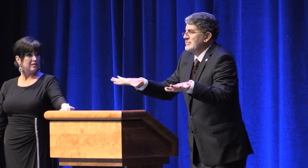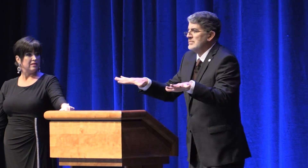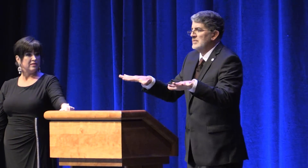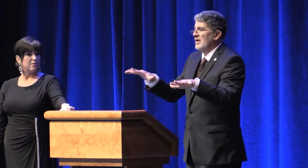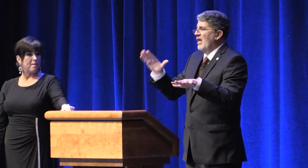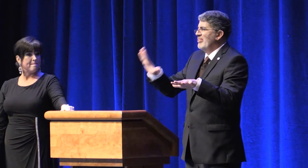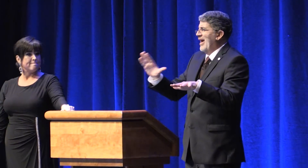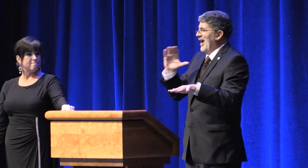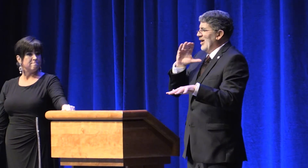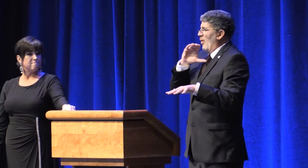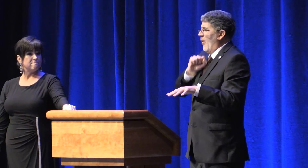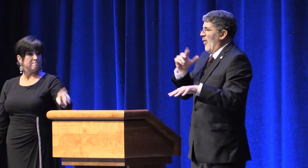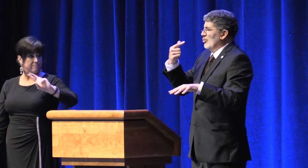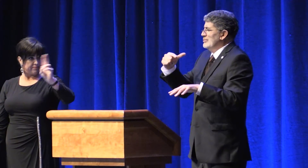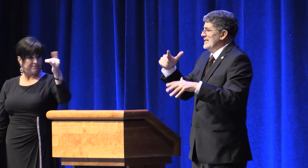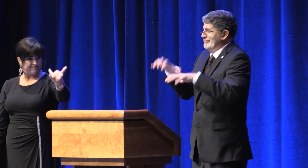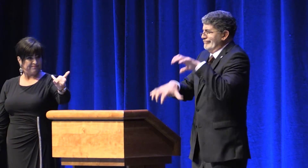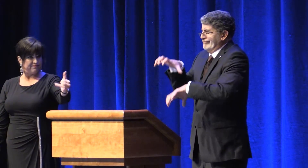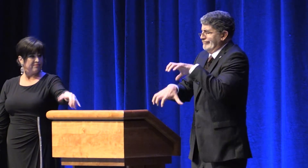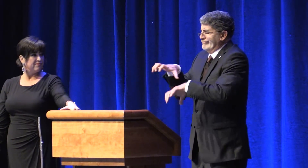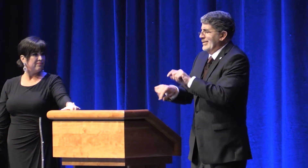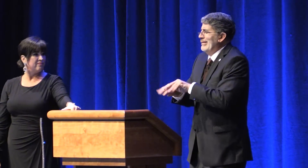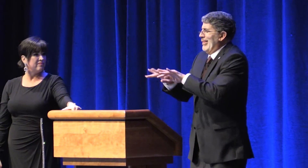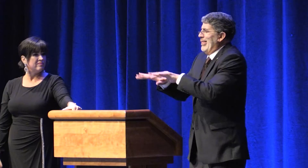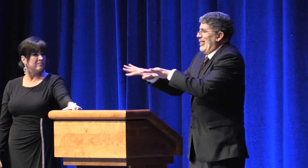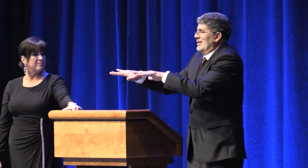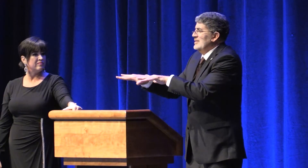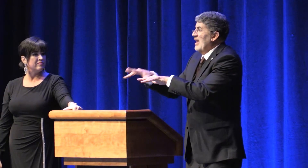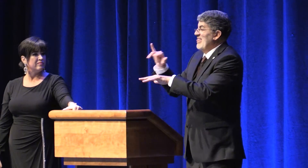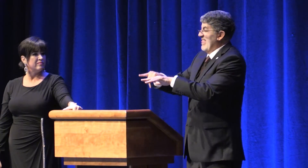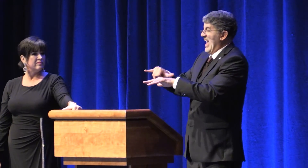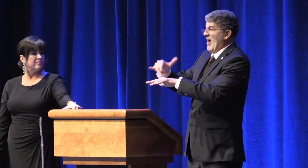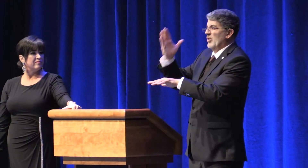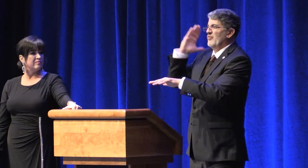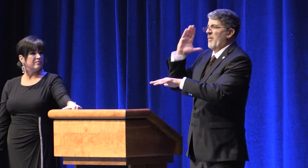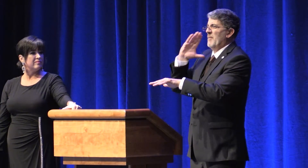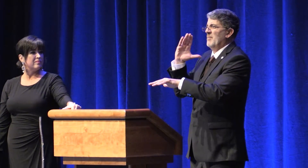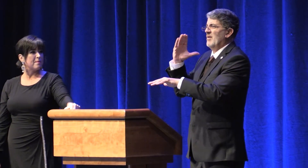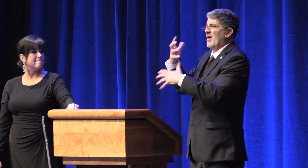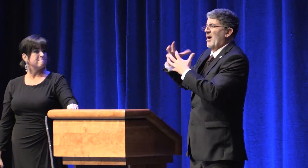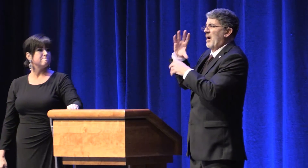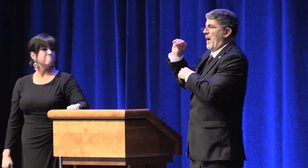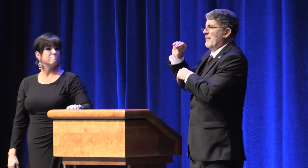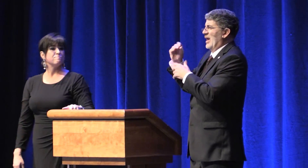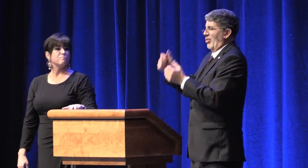established, and that green monster spread across the United States.